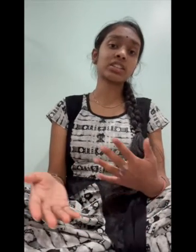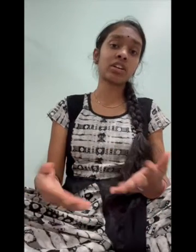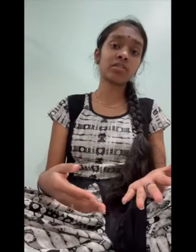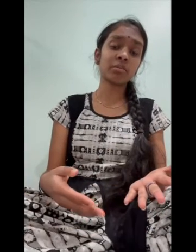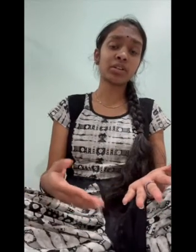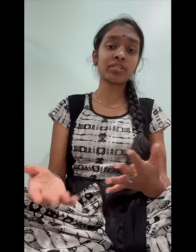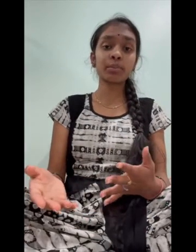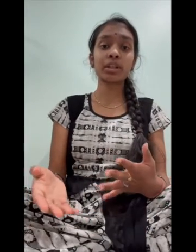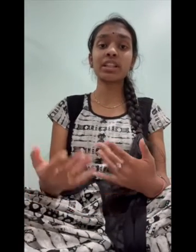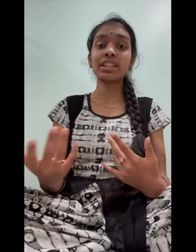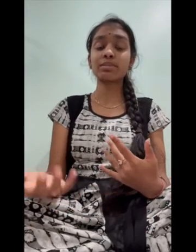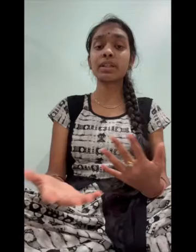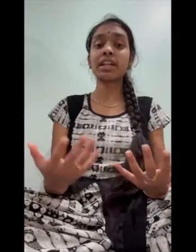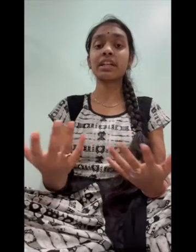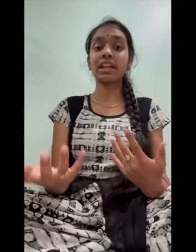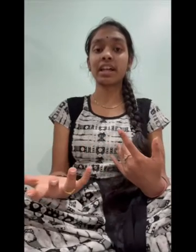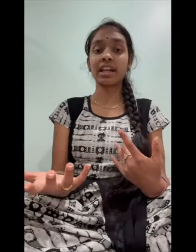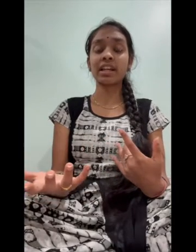not male or female, like lesbian, gay,